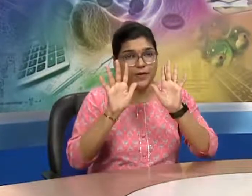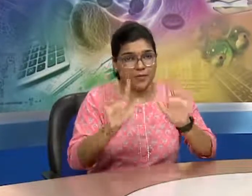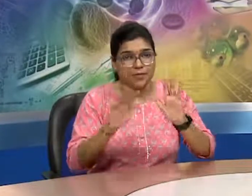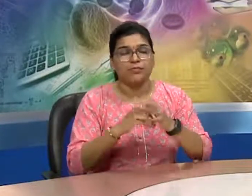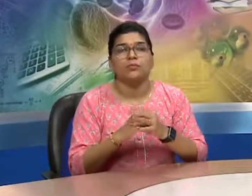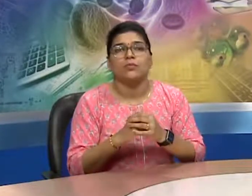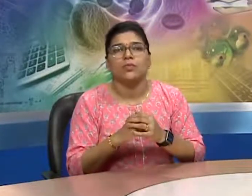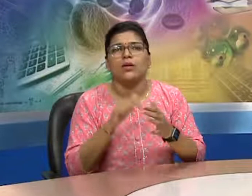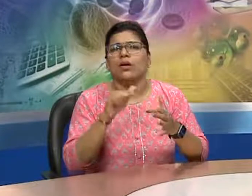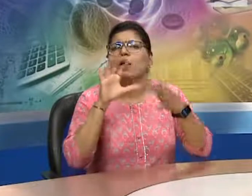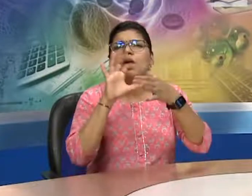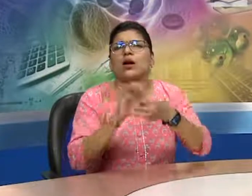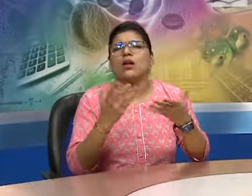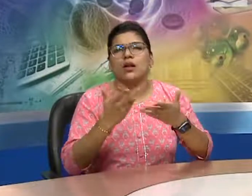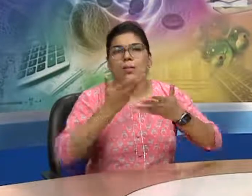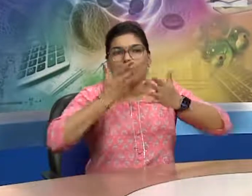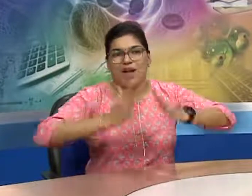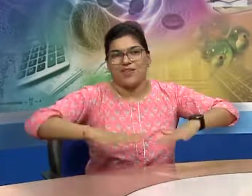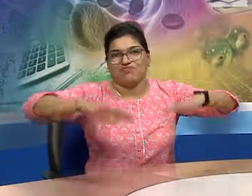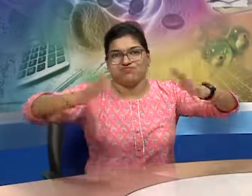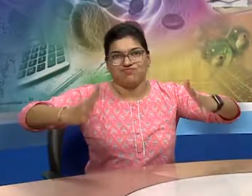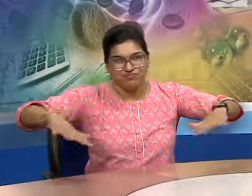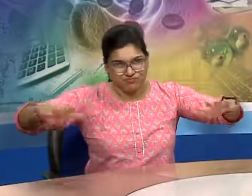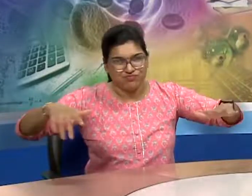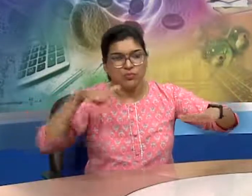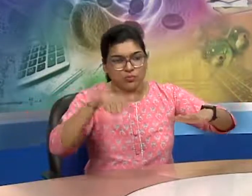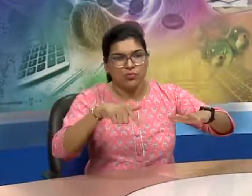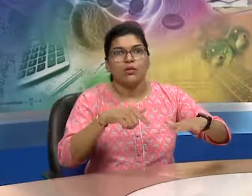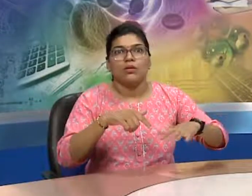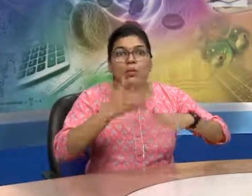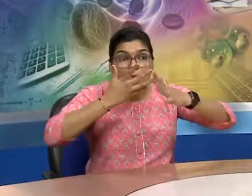Some examples of basic adaptations are: